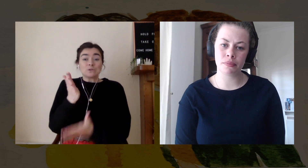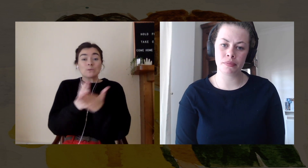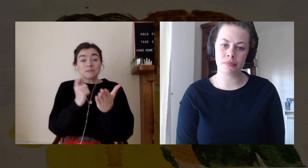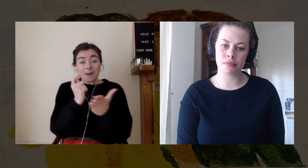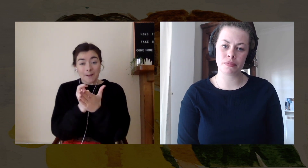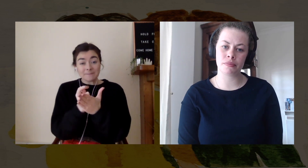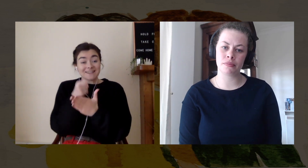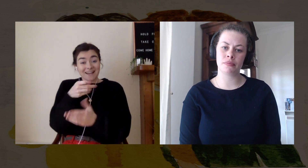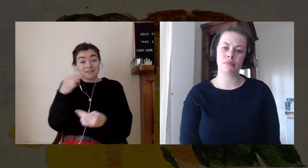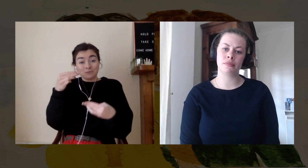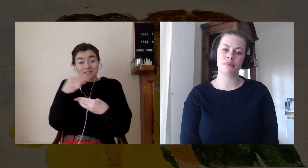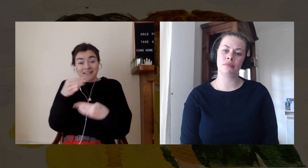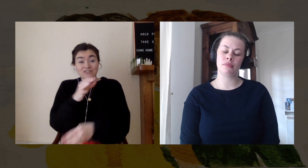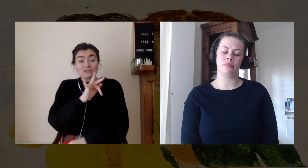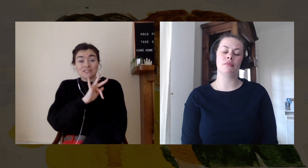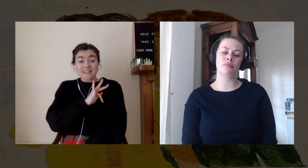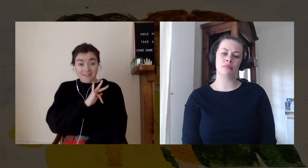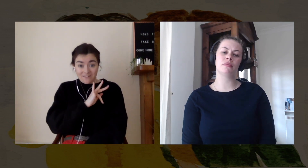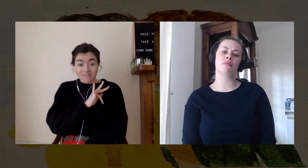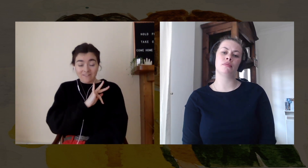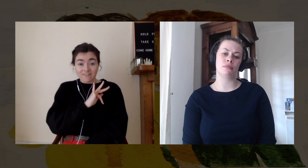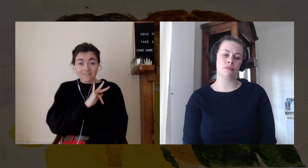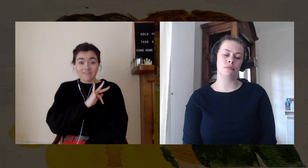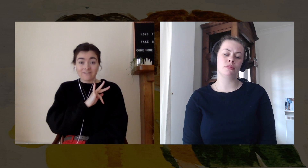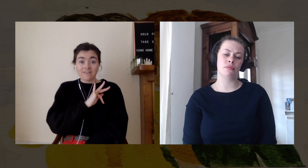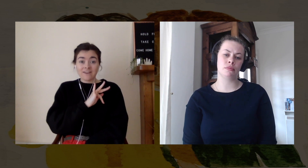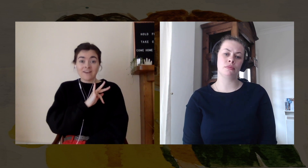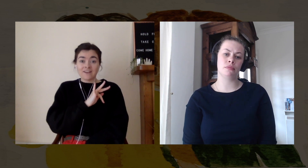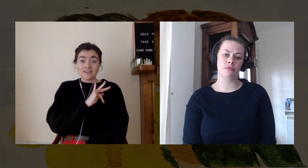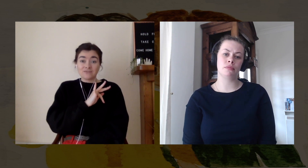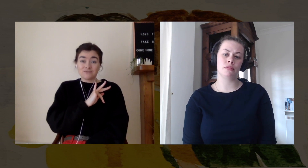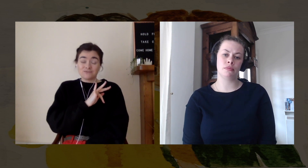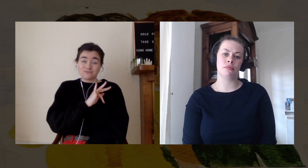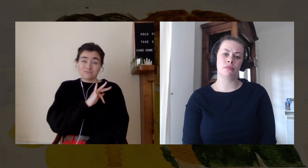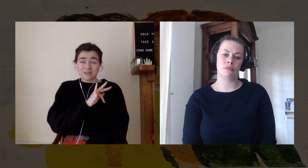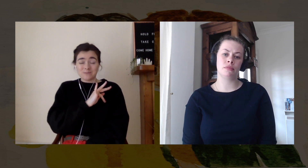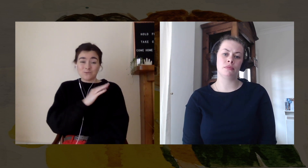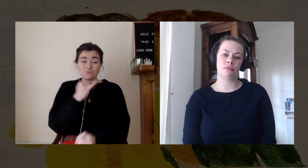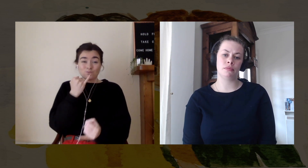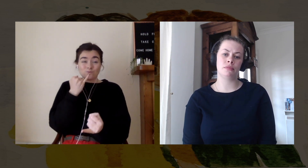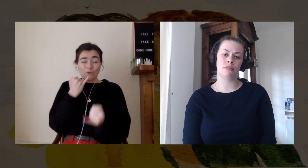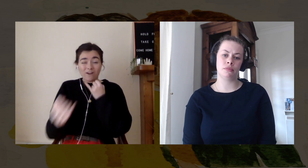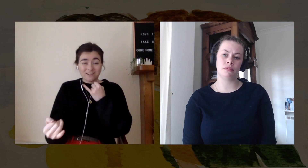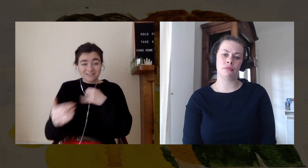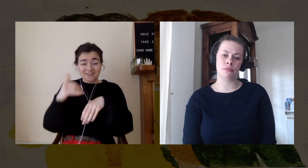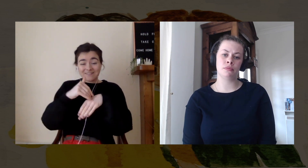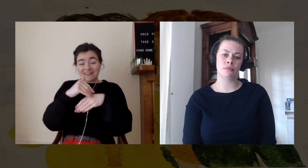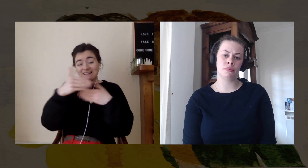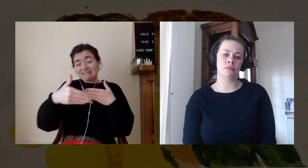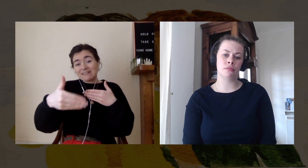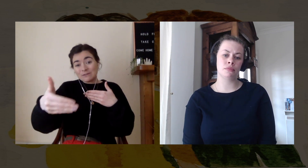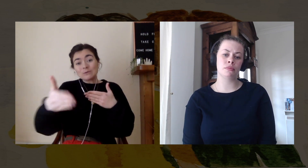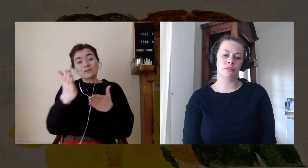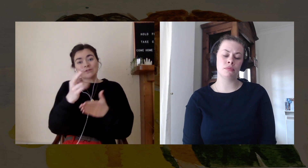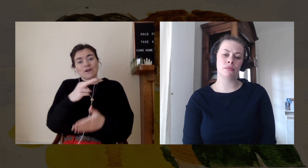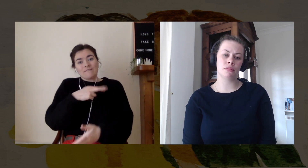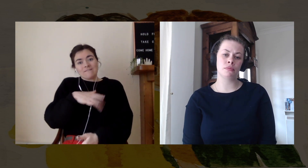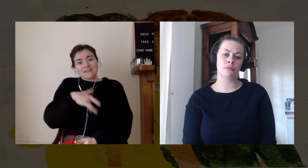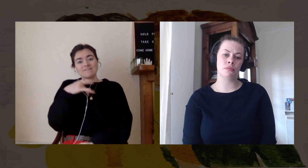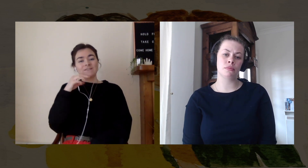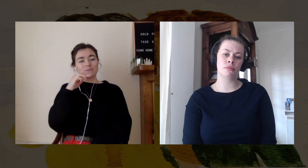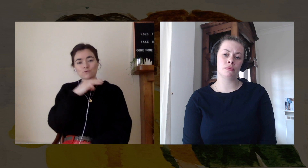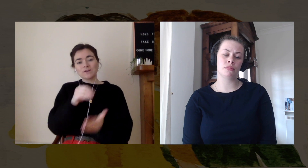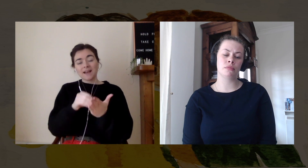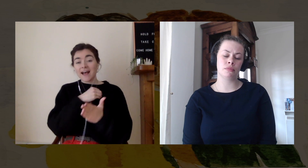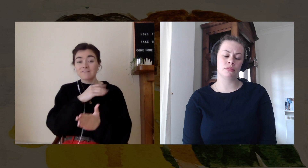and worse consequences down the line, I think it's very, very, very important to be self-aware and know when too much